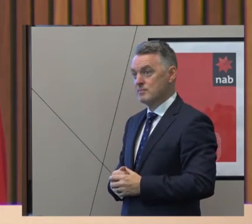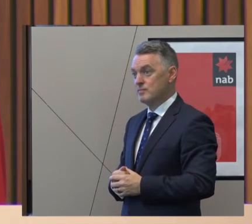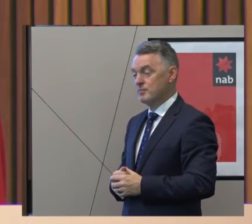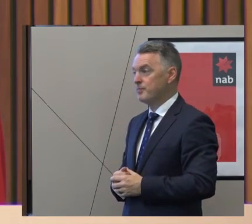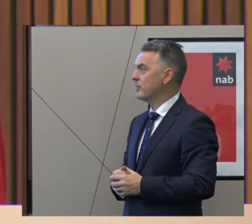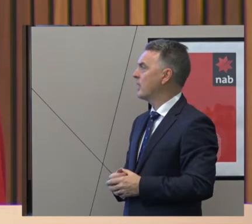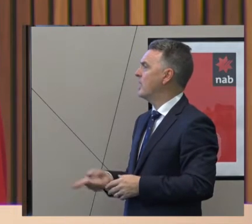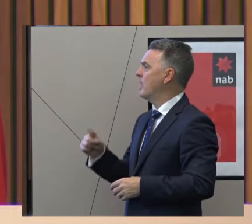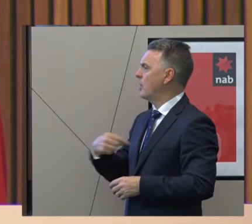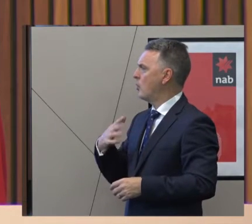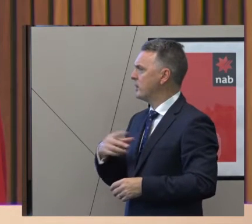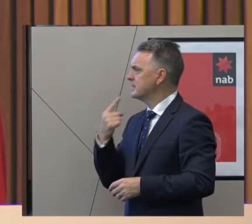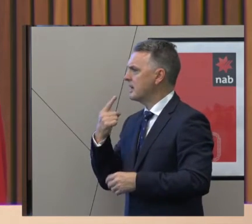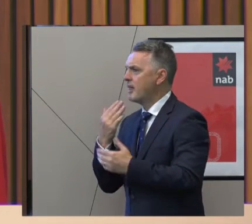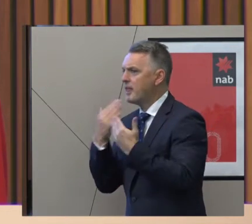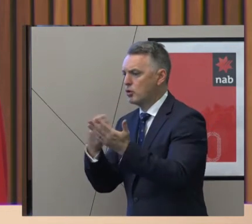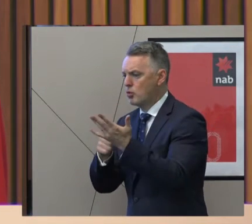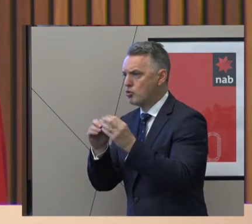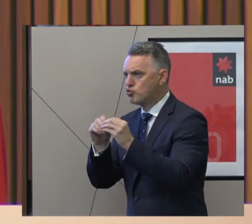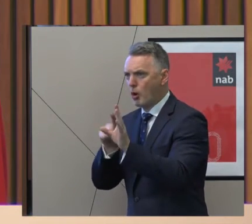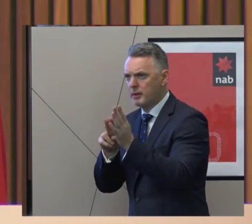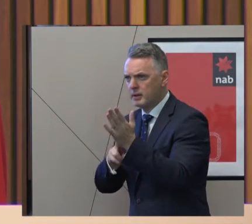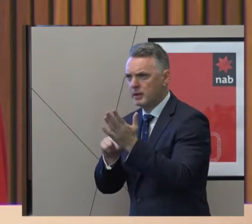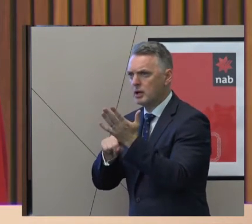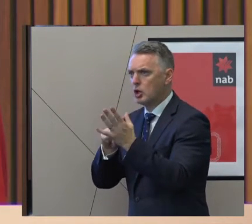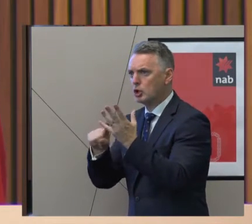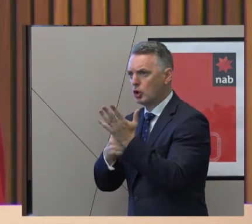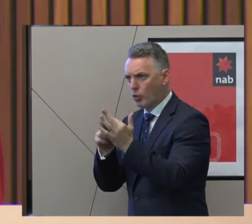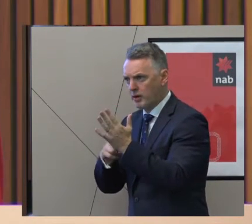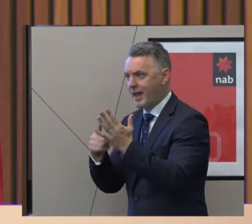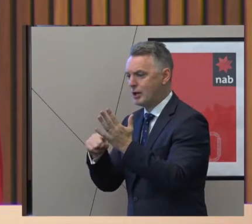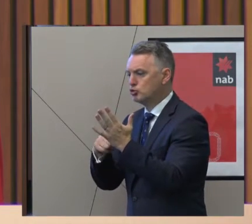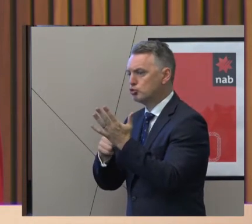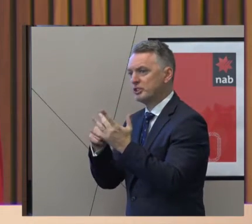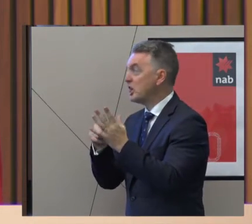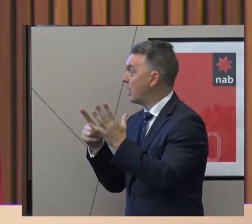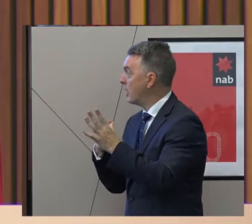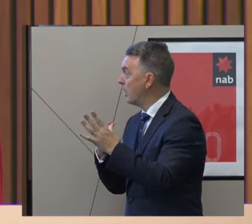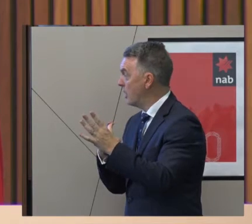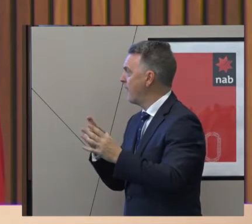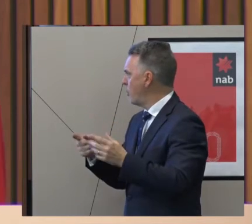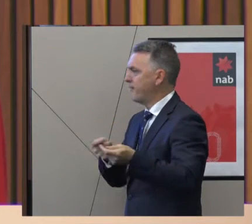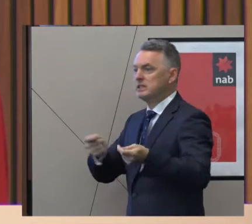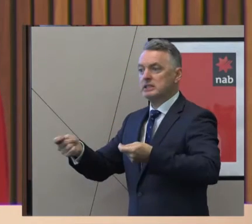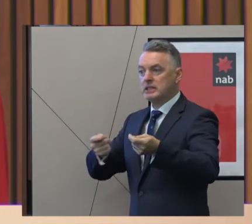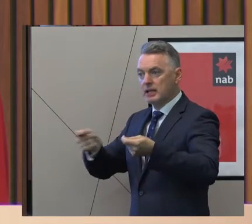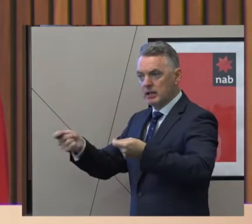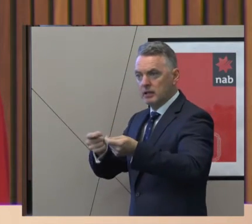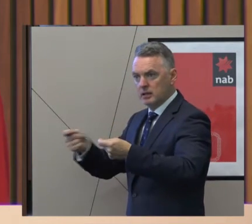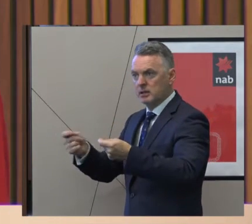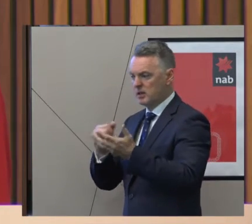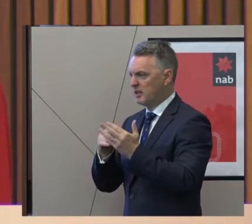want to thank also Robin Gale, Emma King, Lauren Henley and Tricia Maloney for facilitating all the sessions